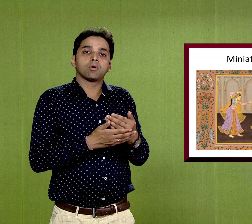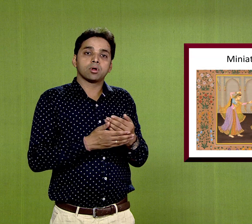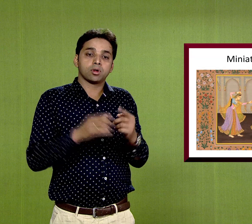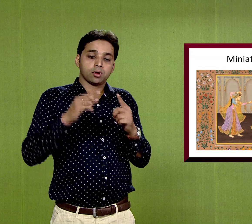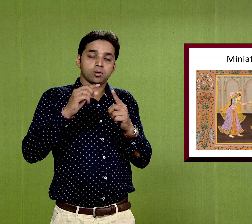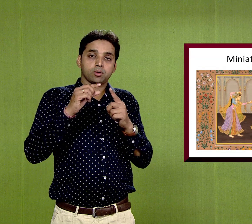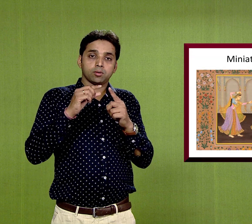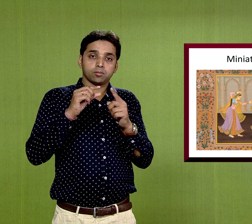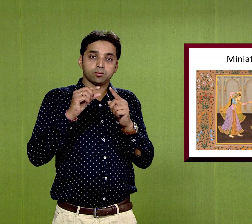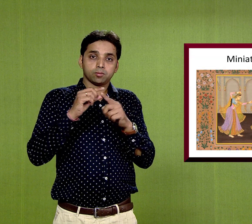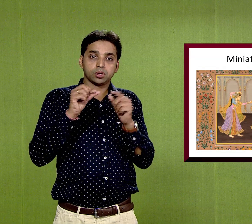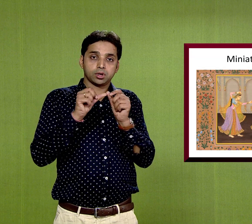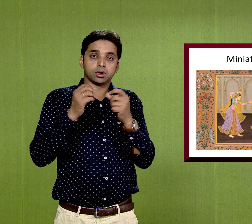perishable materials.